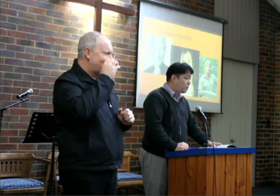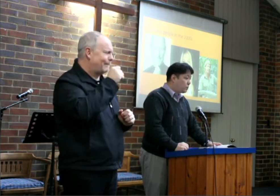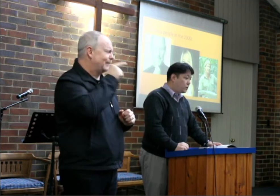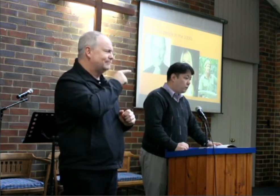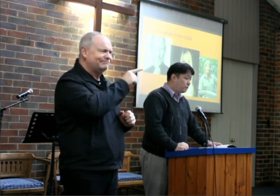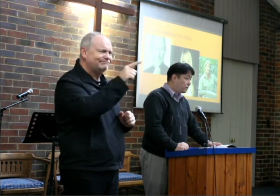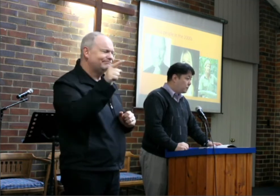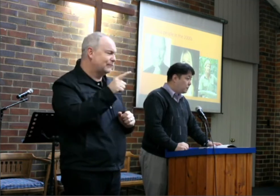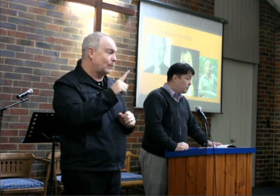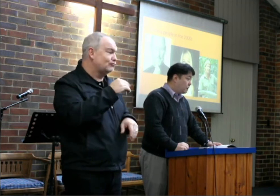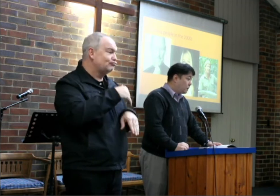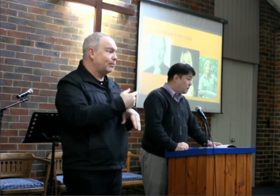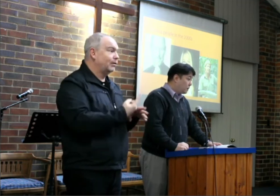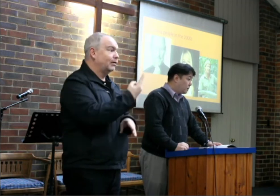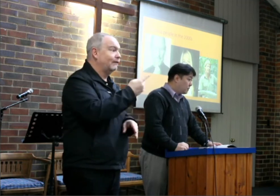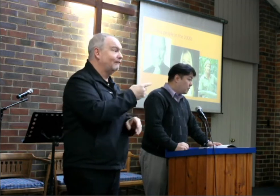trouble, what should you do?